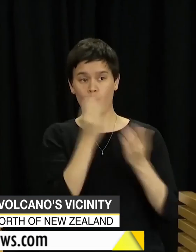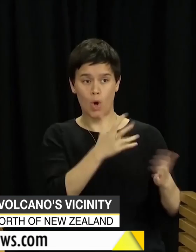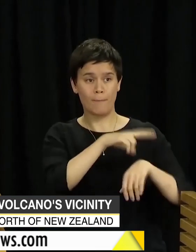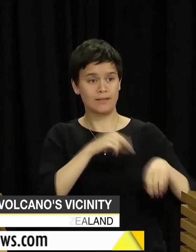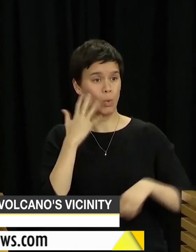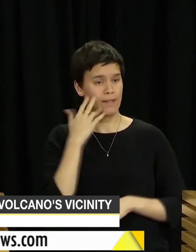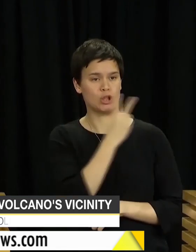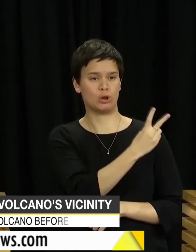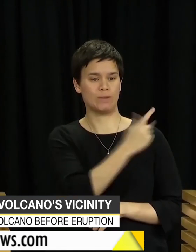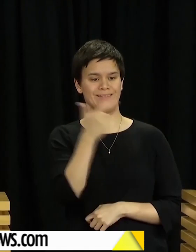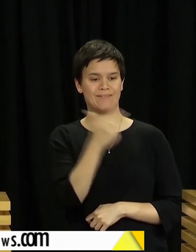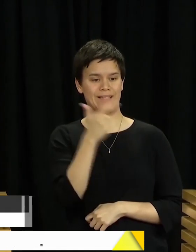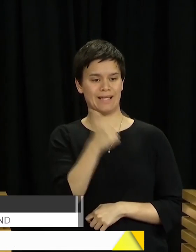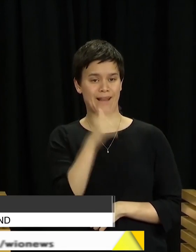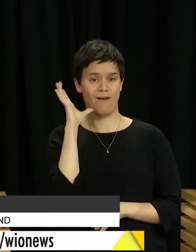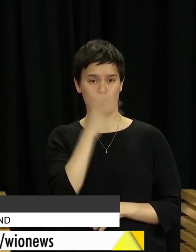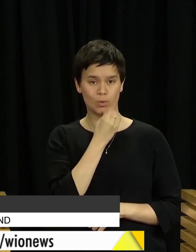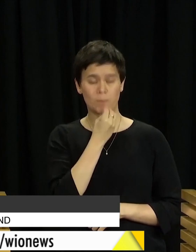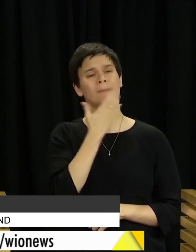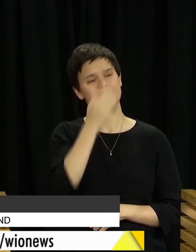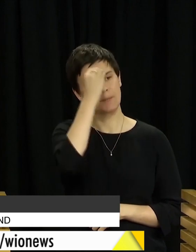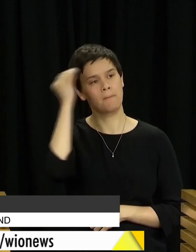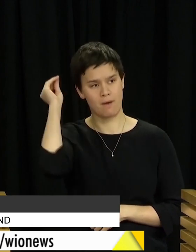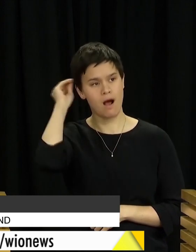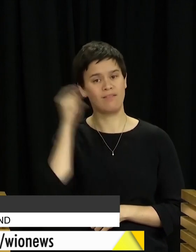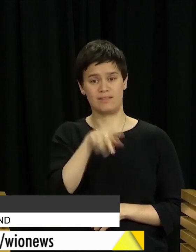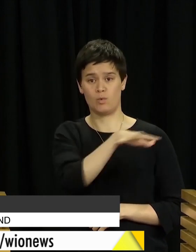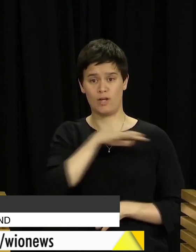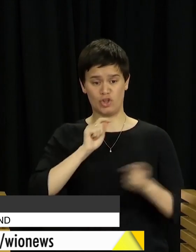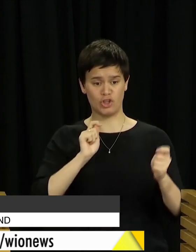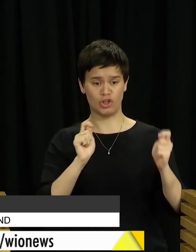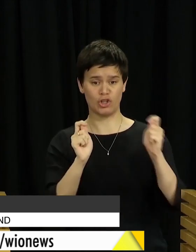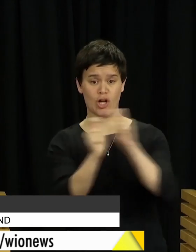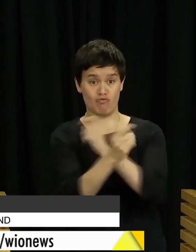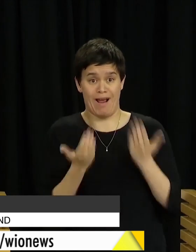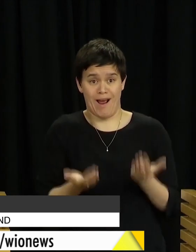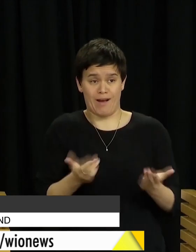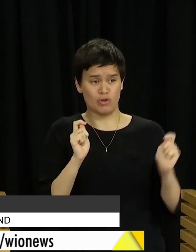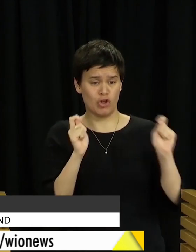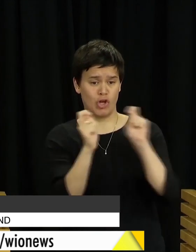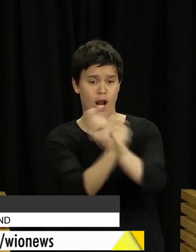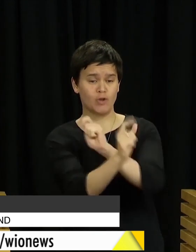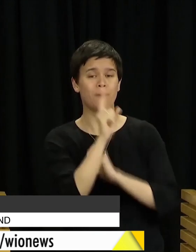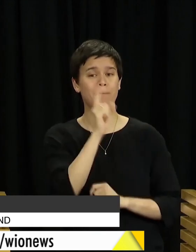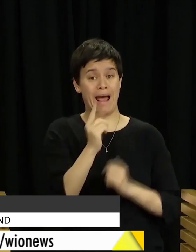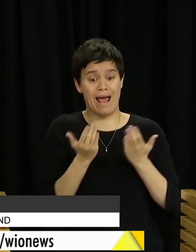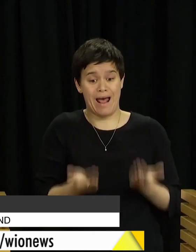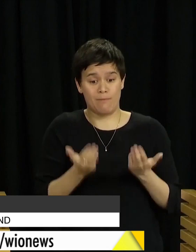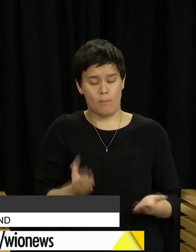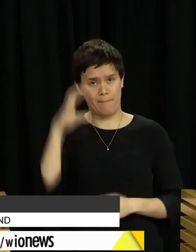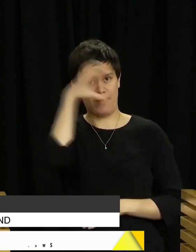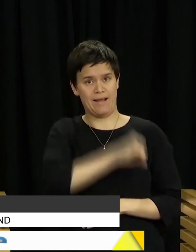At this stage, and please do keep in mind this is an evolving situation, but at this stage we believe